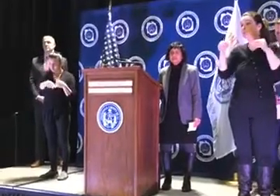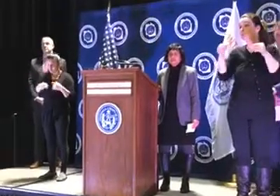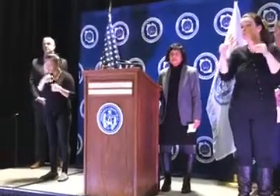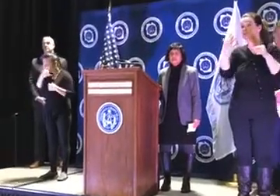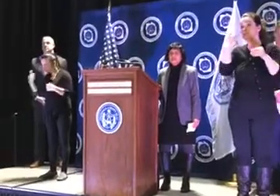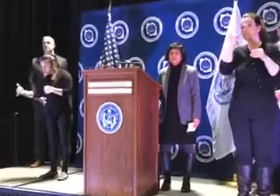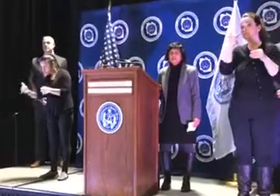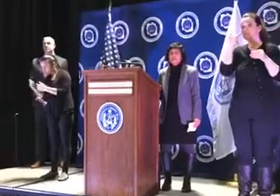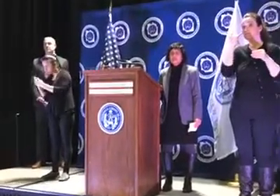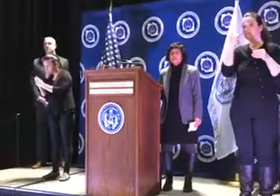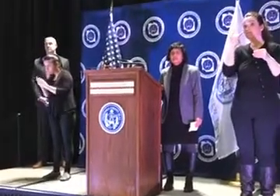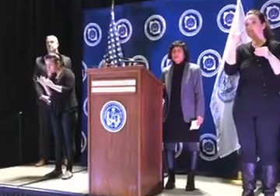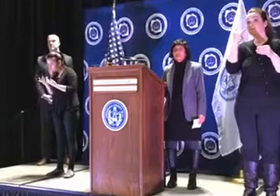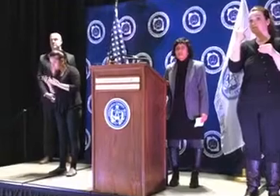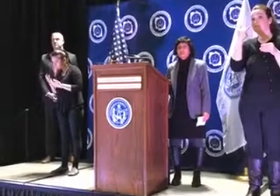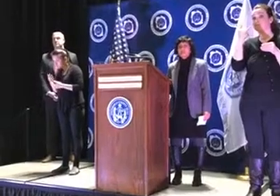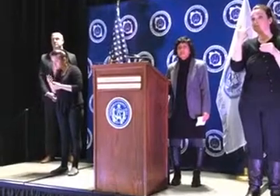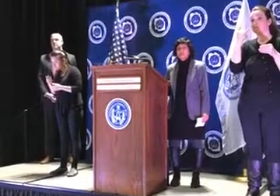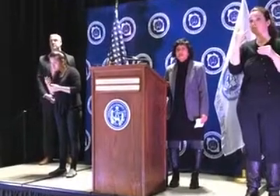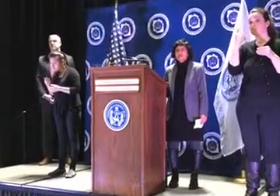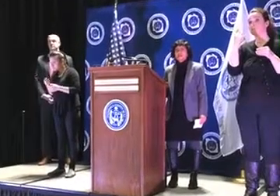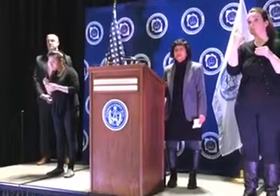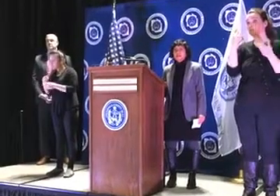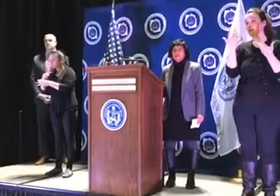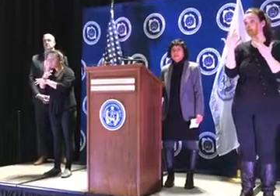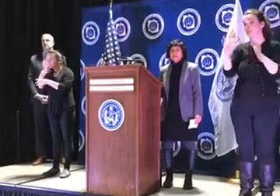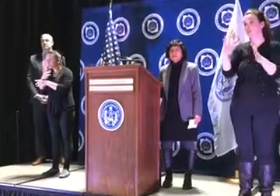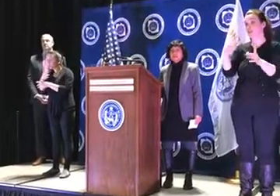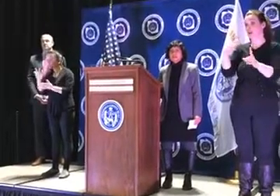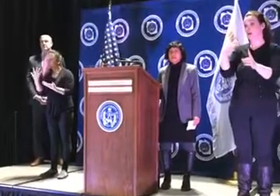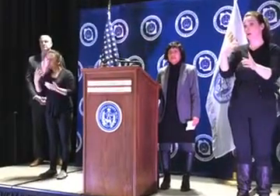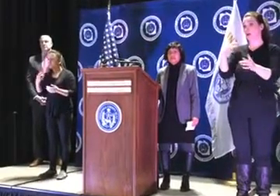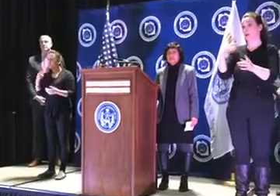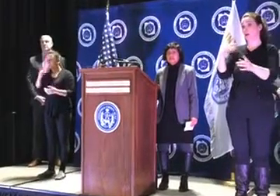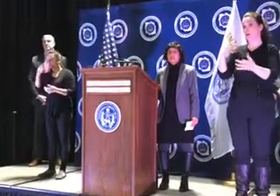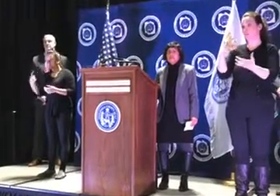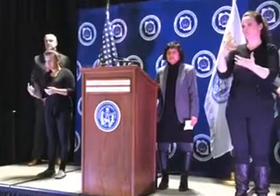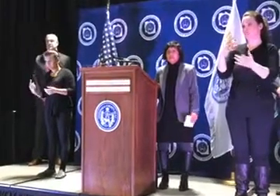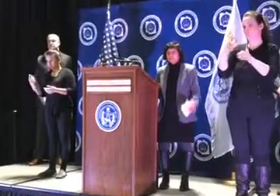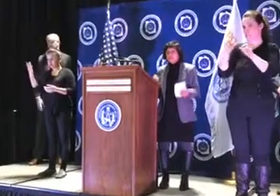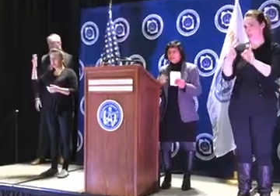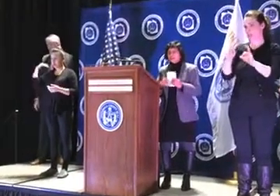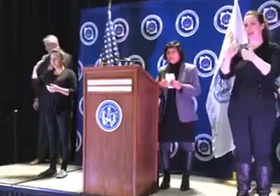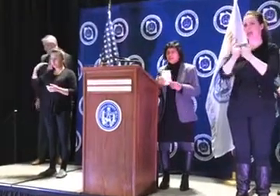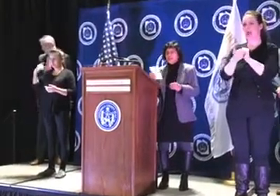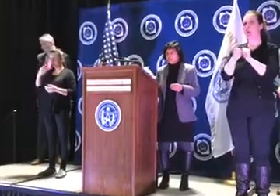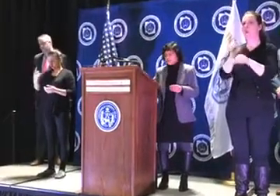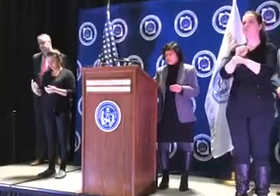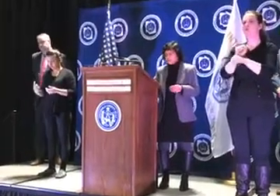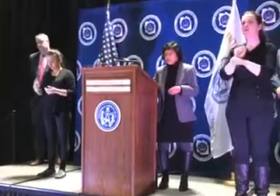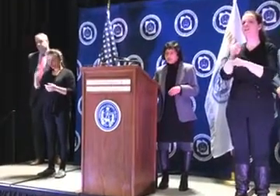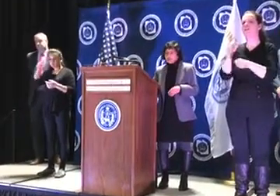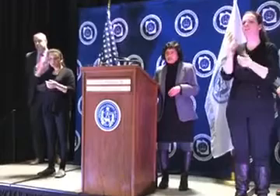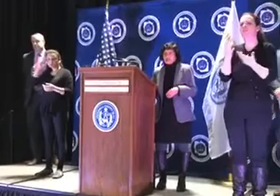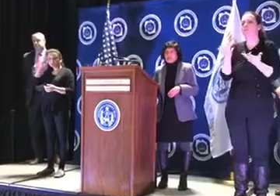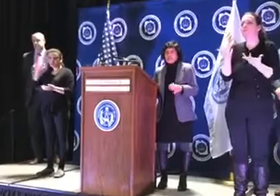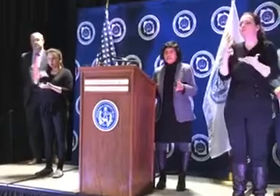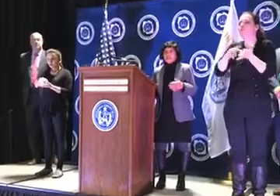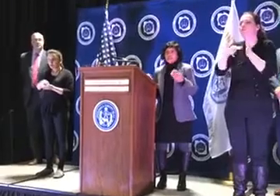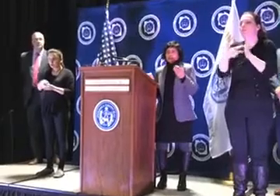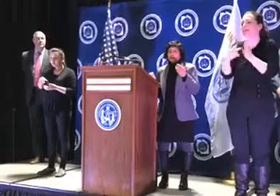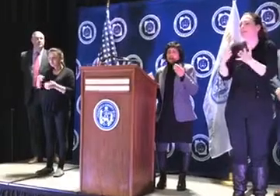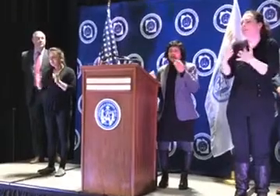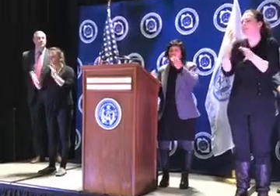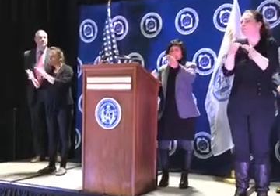Best Right. from last week. Right. How do they work? You mentioned it goes like a tree. Right. How does that work actually done? So